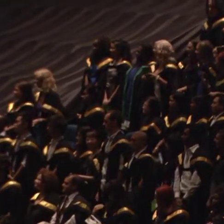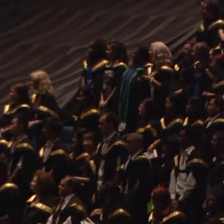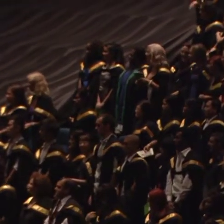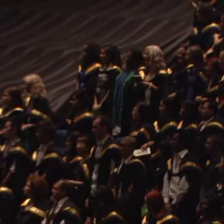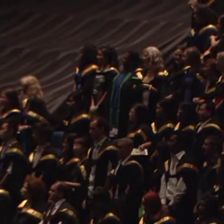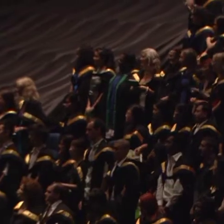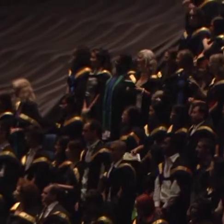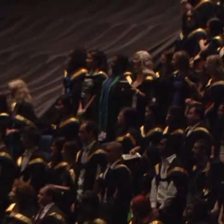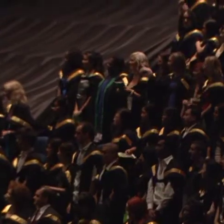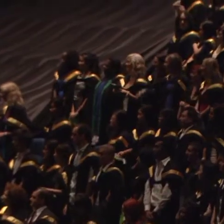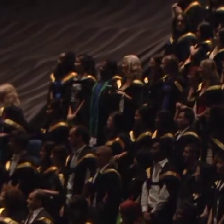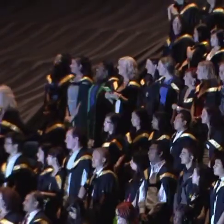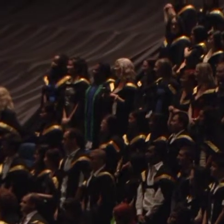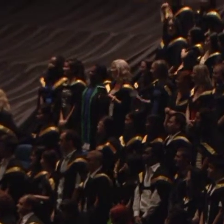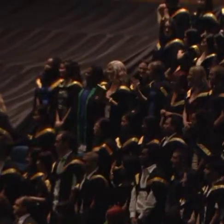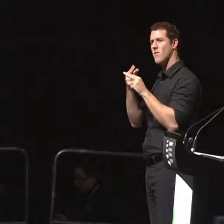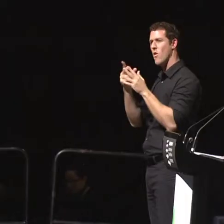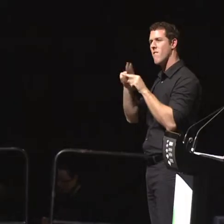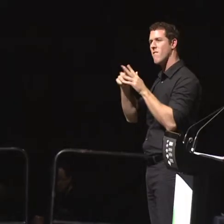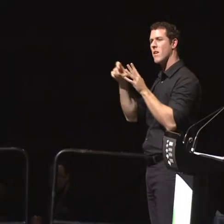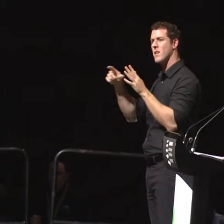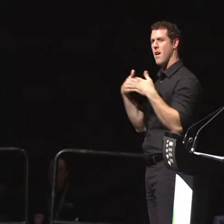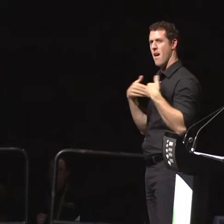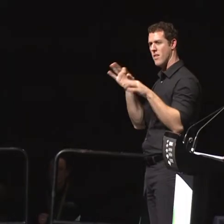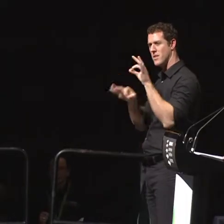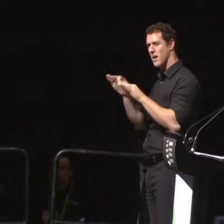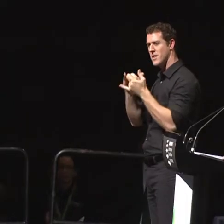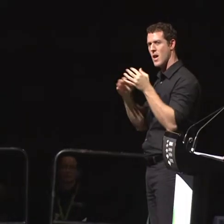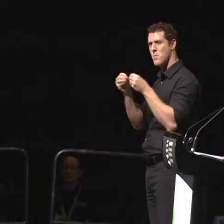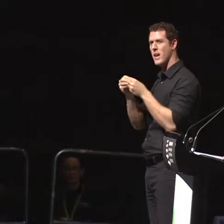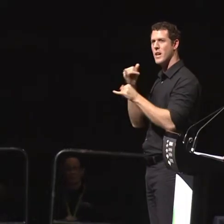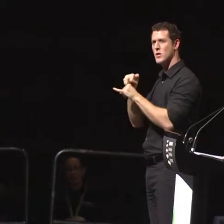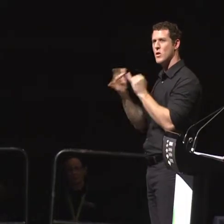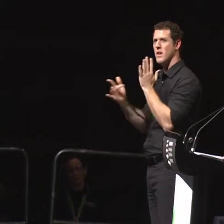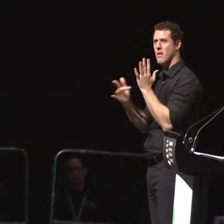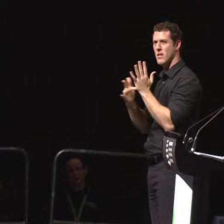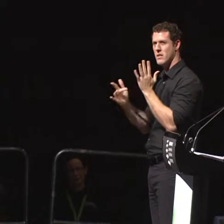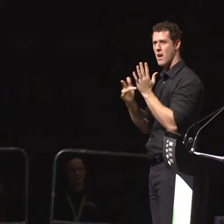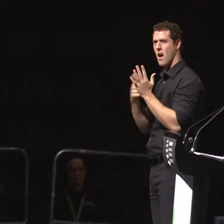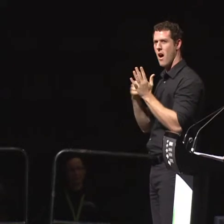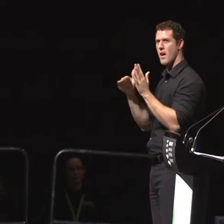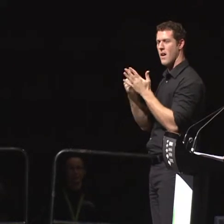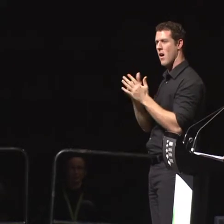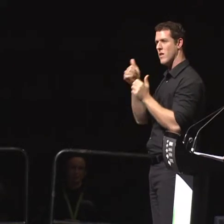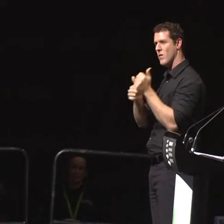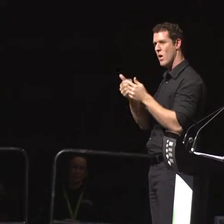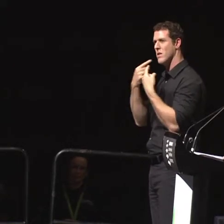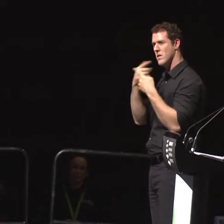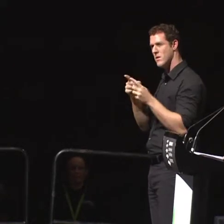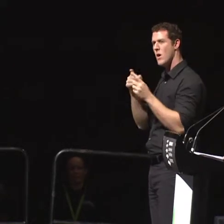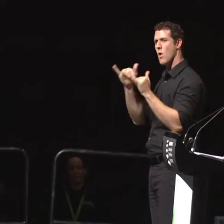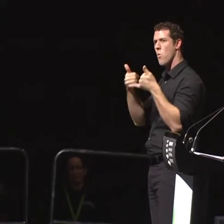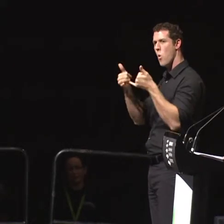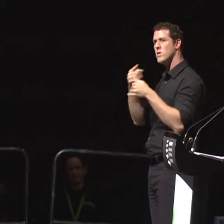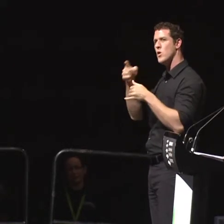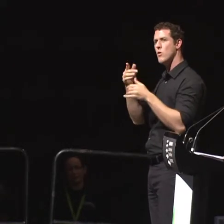By my authority as Director for the Faculty of Health Sciences, South Bank Institute of Technology, I hereby confer on you the awards for which